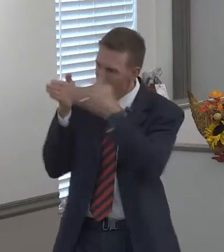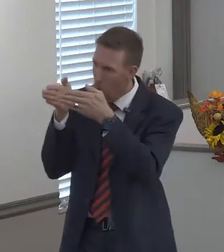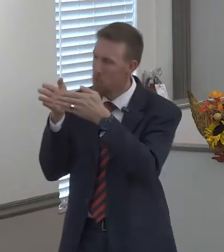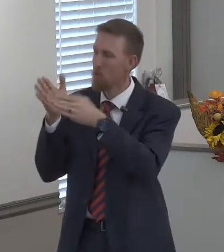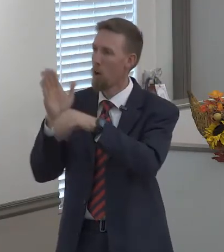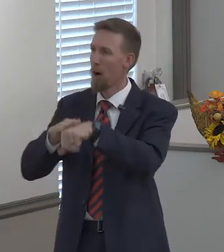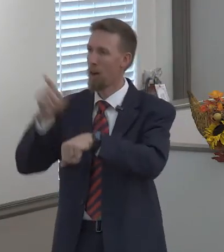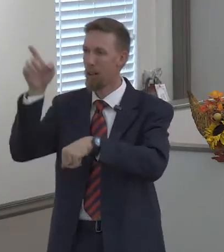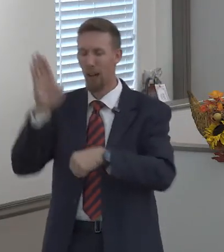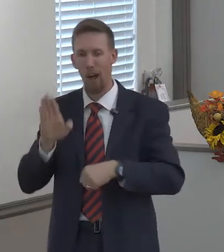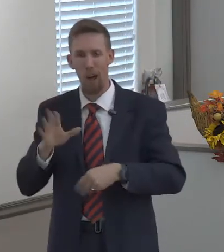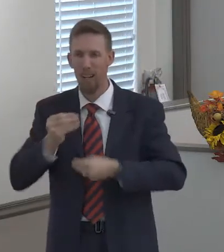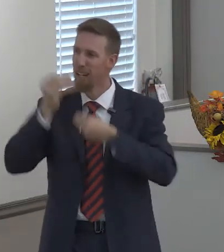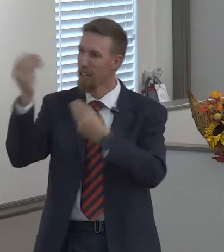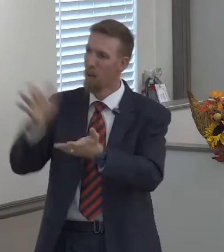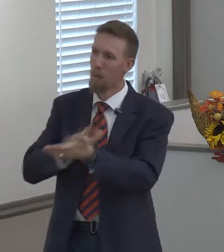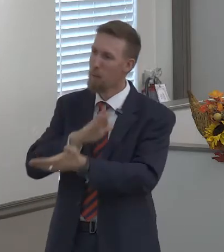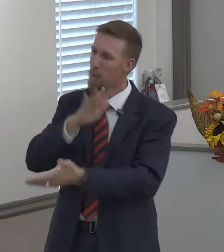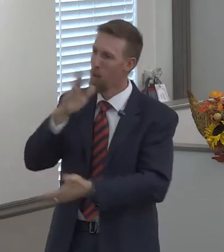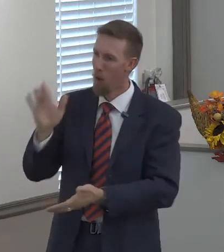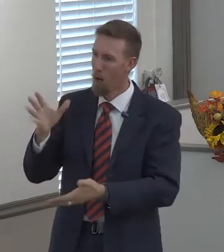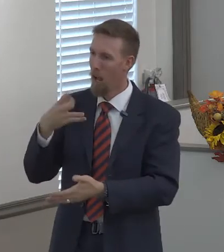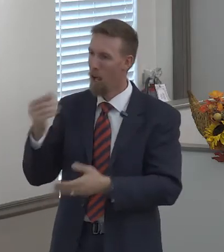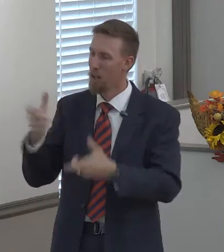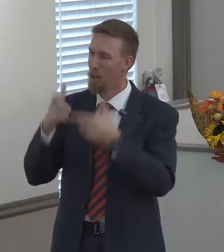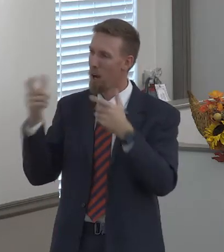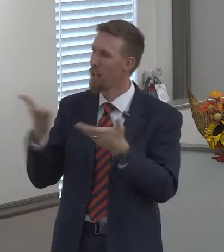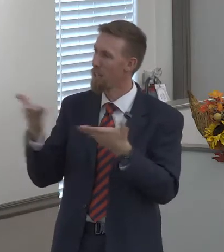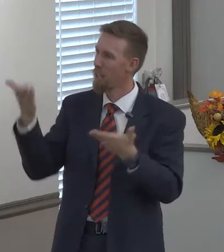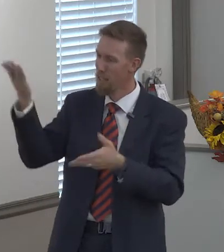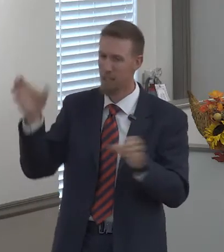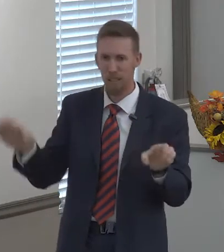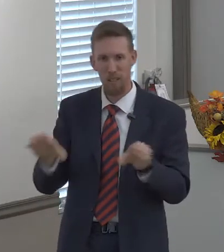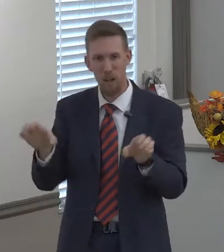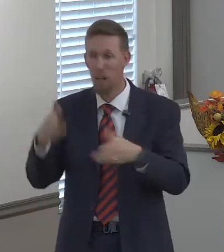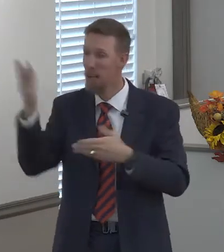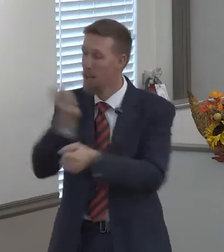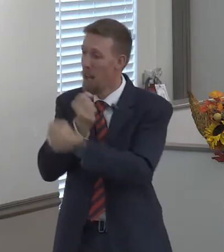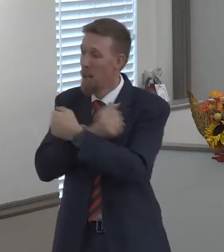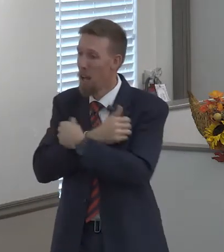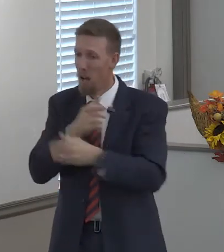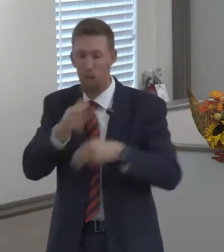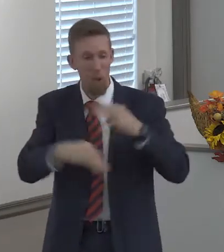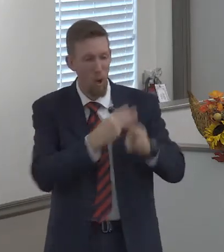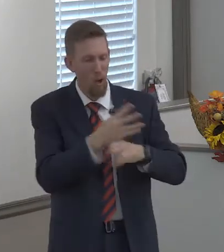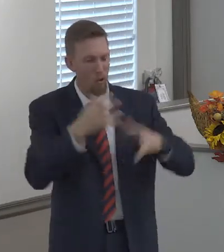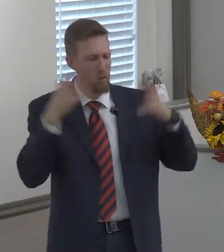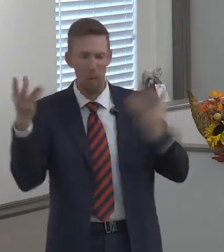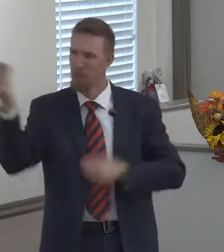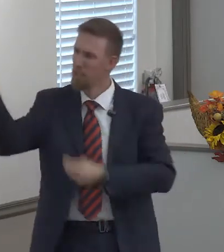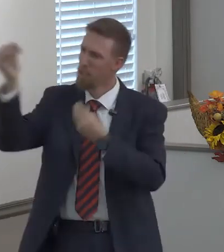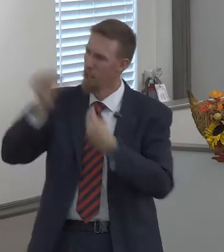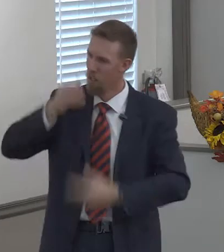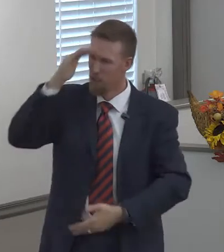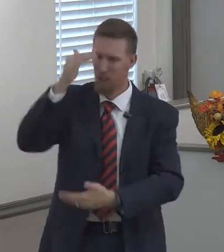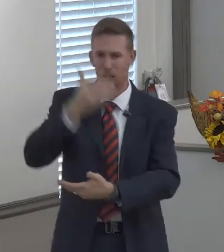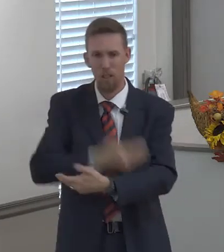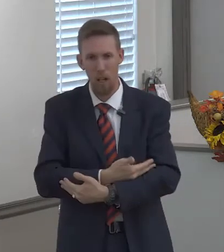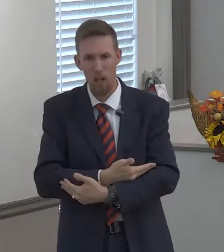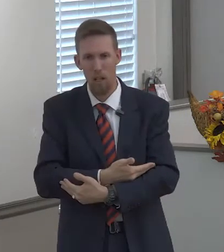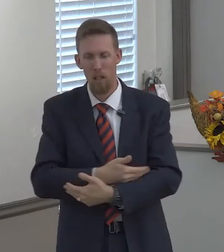The songs we sing now and the songs that gripped me when I was a baby Christian were